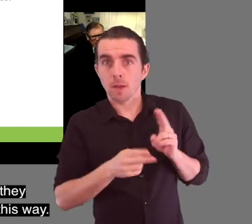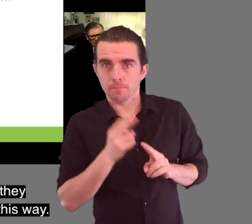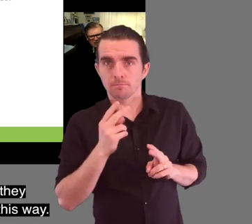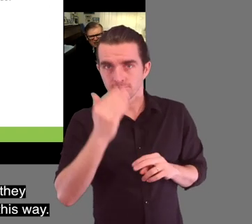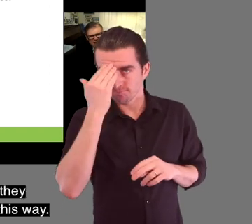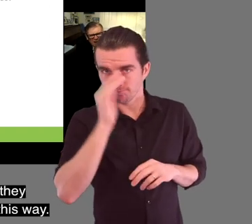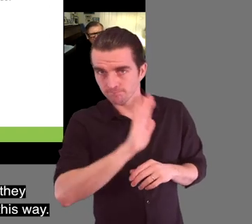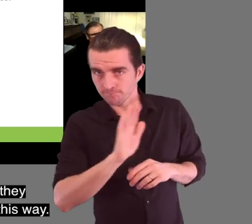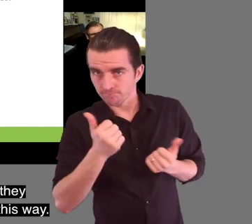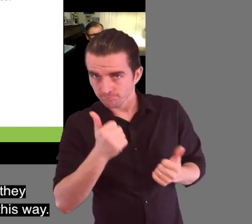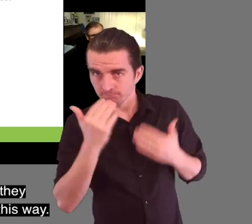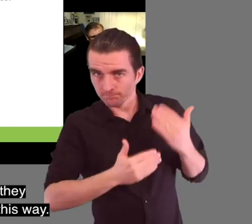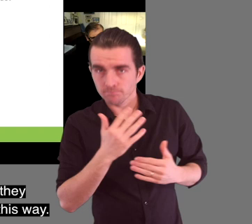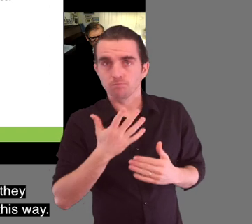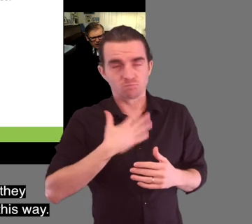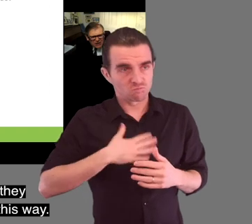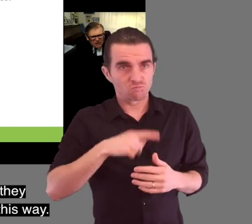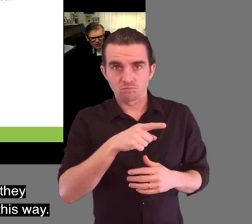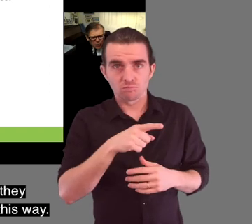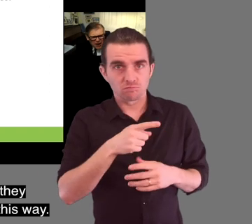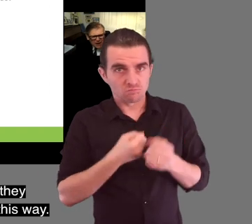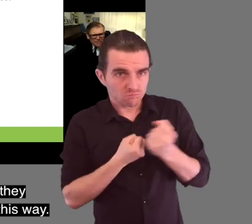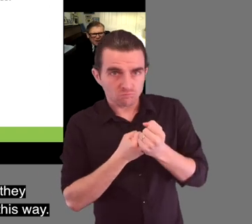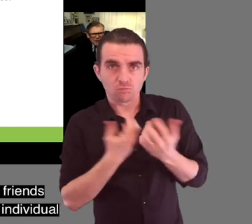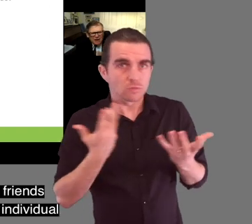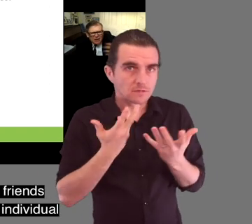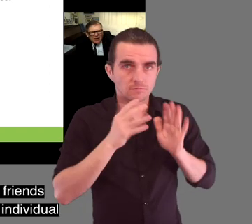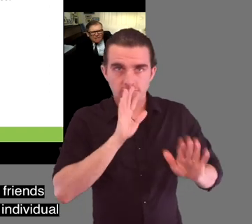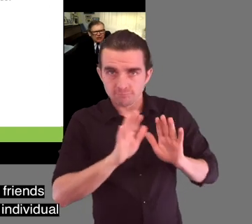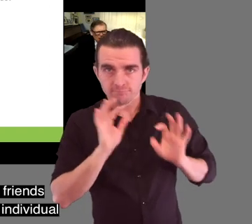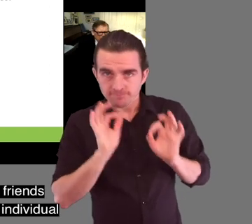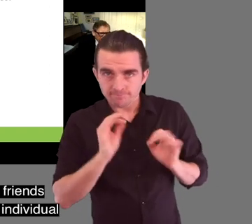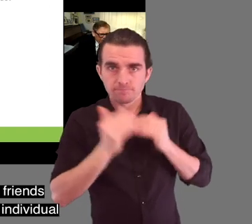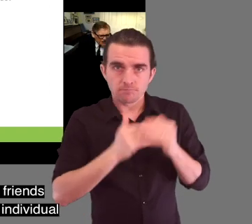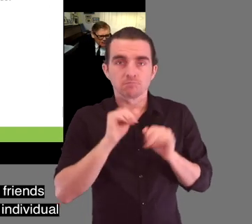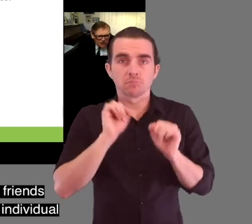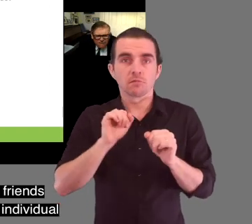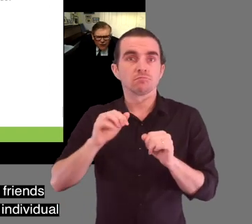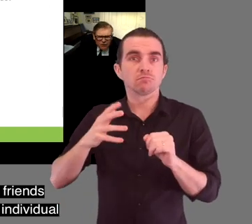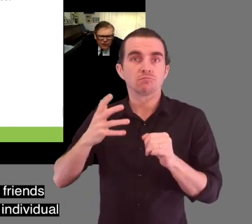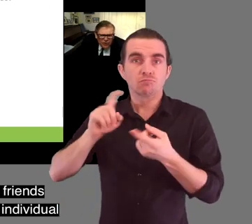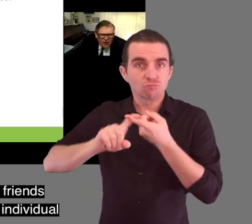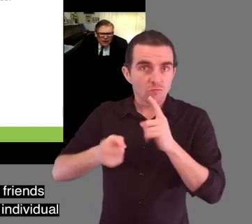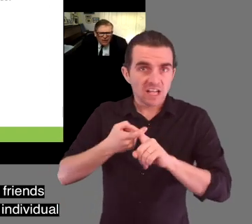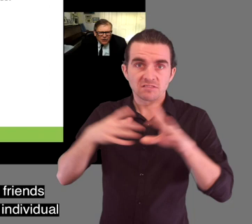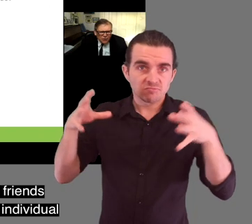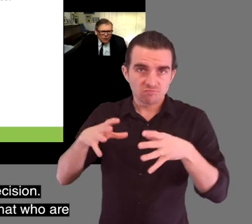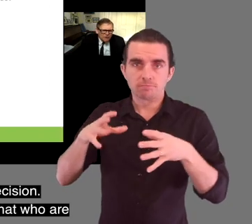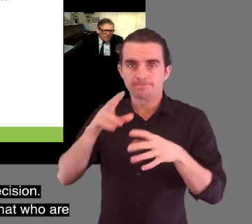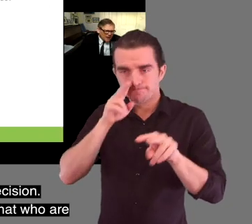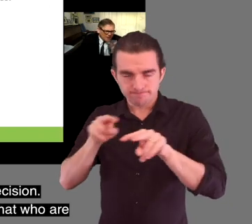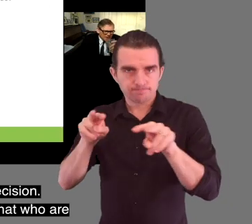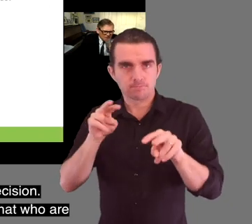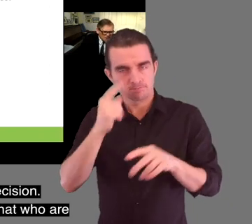would like, this is what they want to be treated in this way. They can have a circle of friends which is focused on the individual